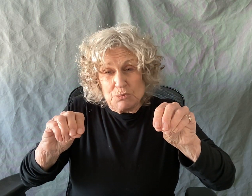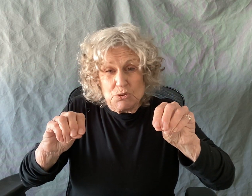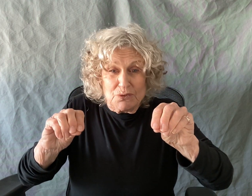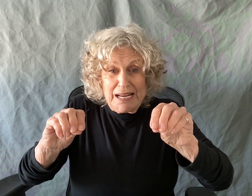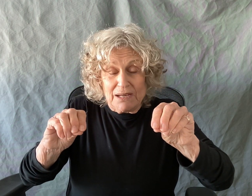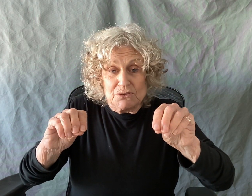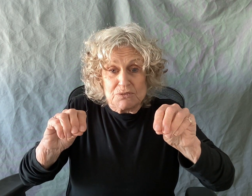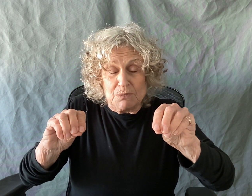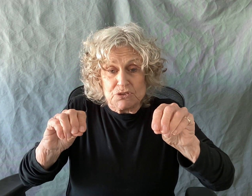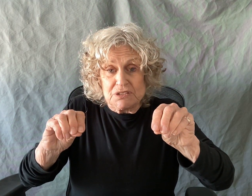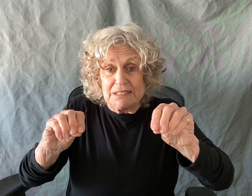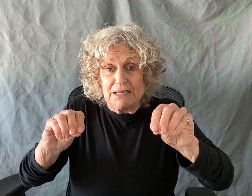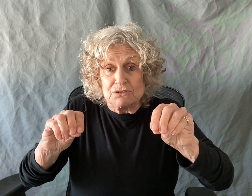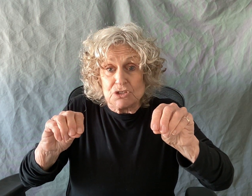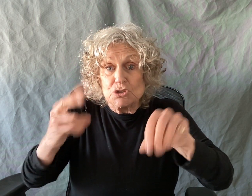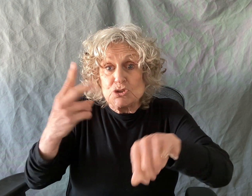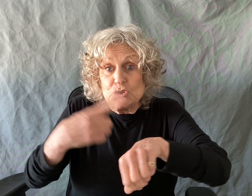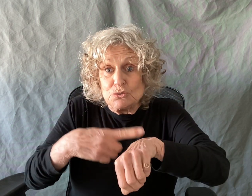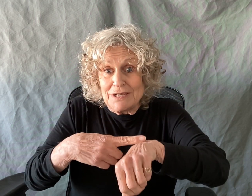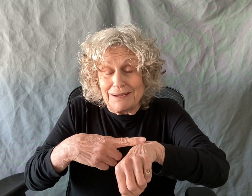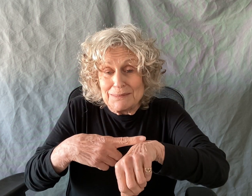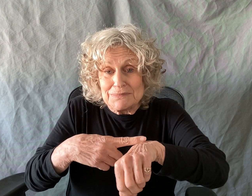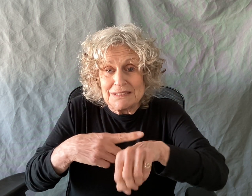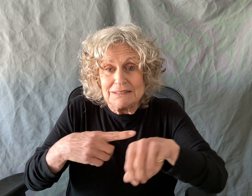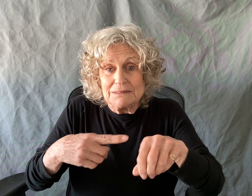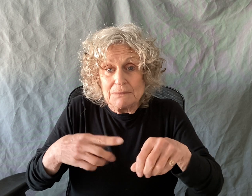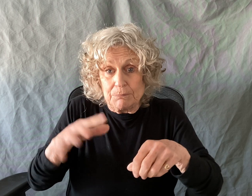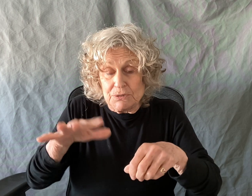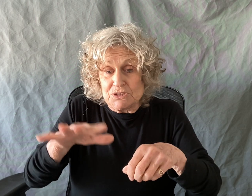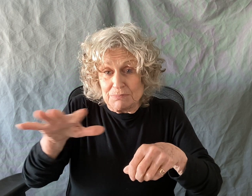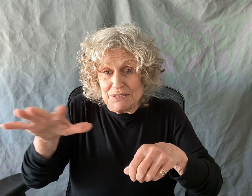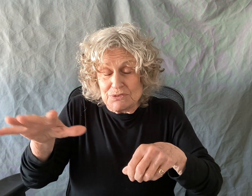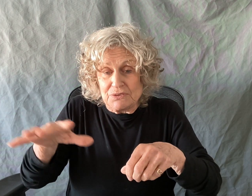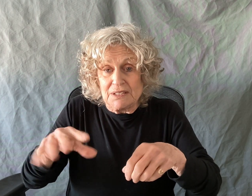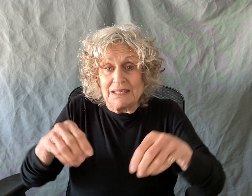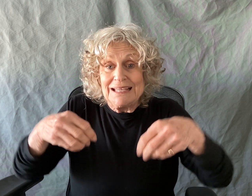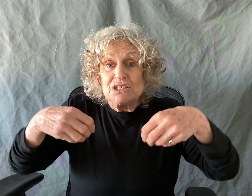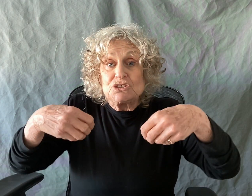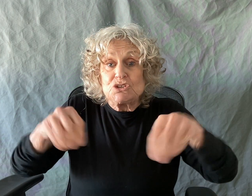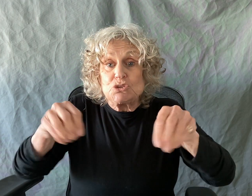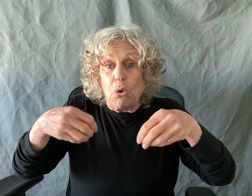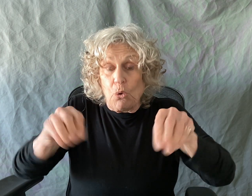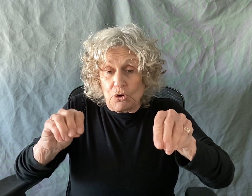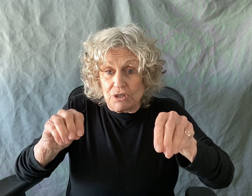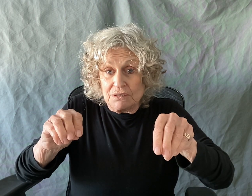do nouns, most of the nouns two times, a person, place, or thing, store